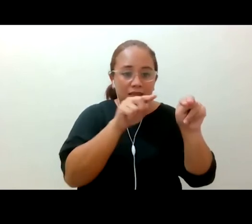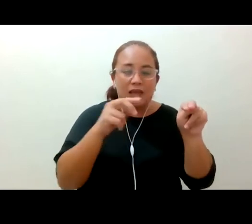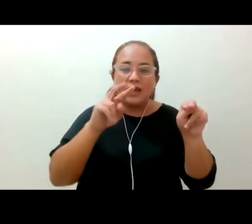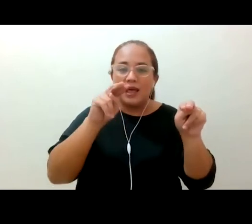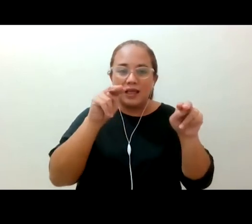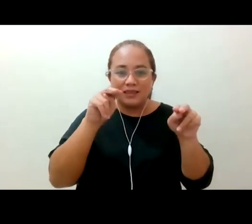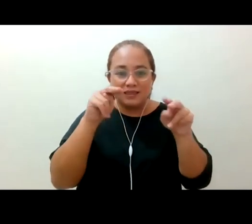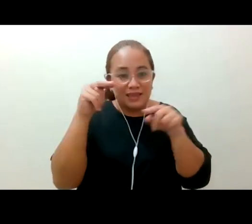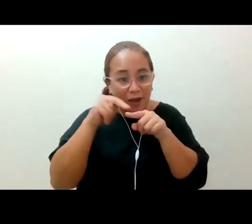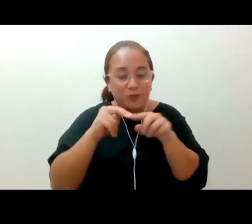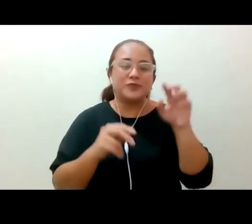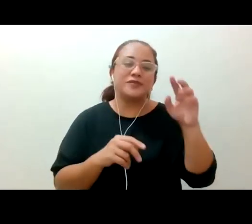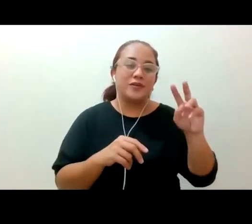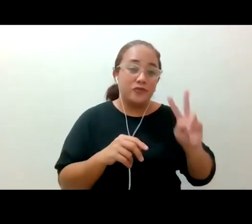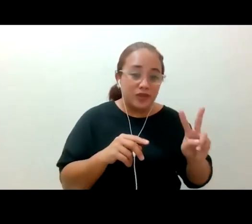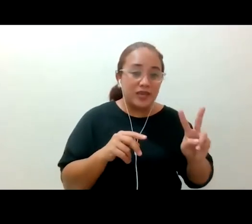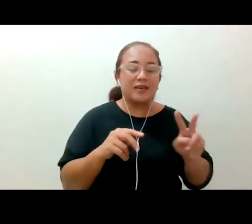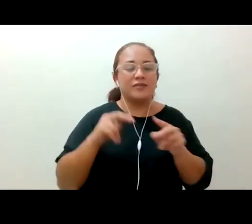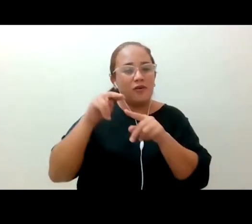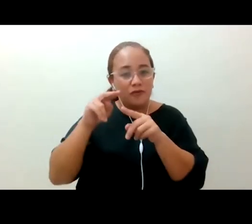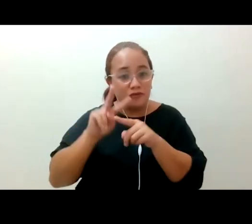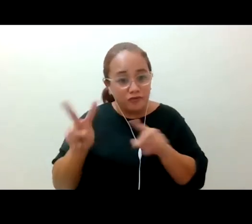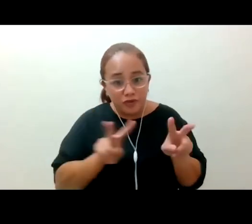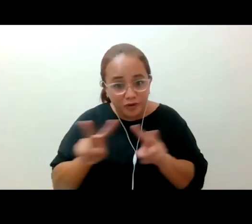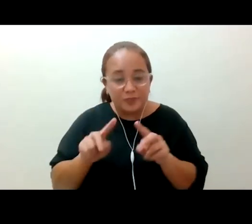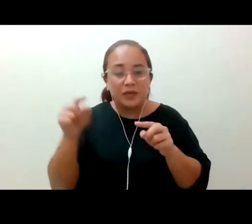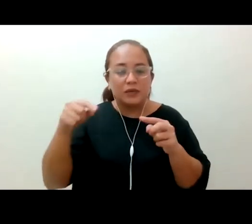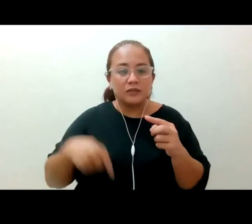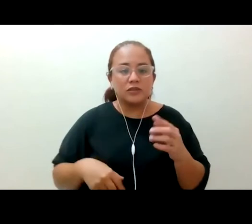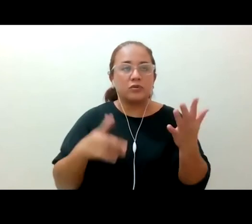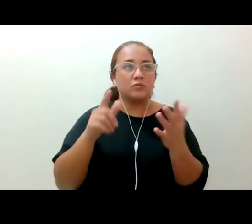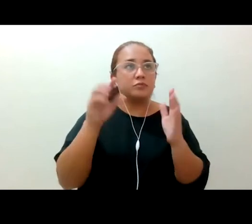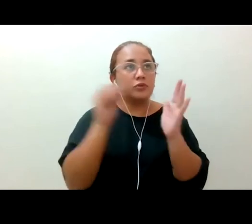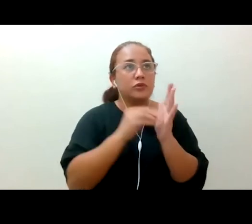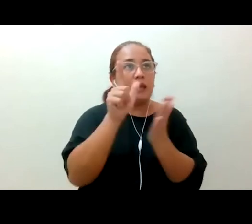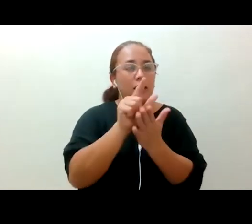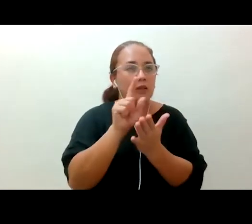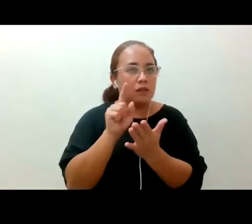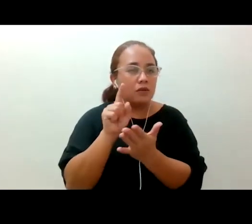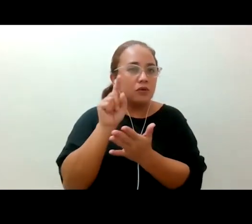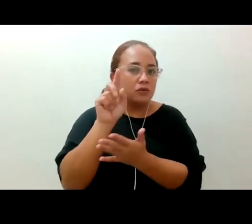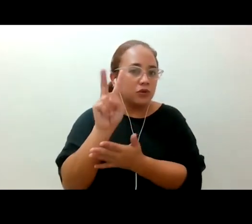have the lesson number L3, L4, L5,